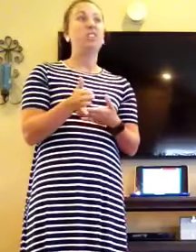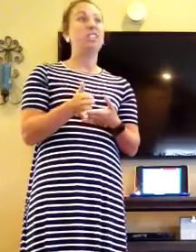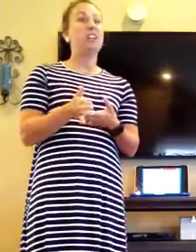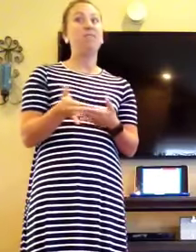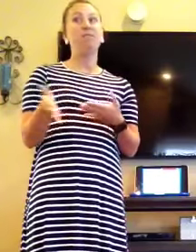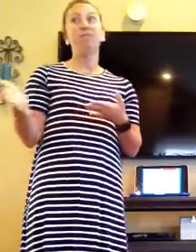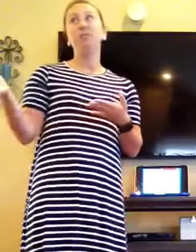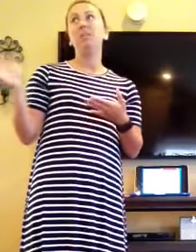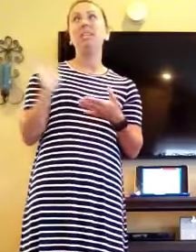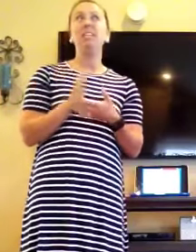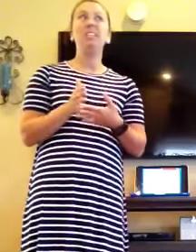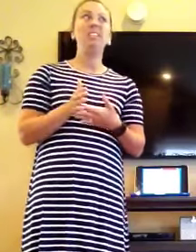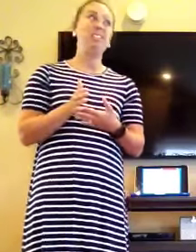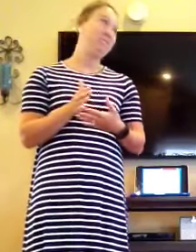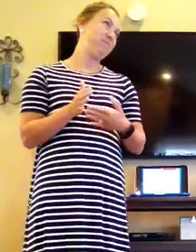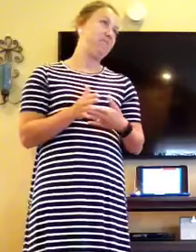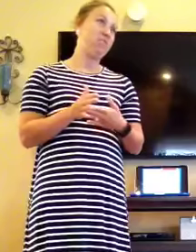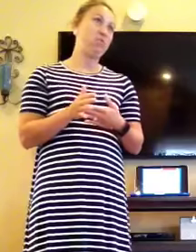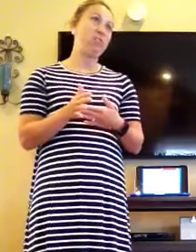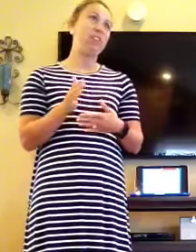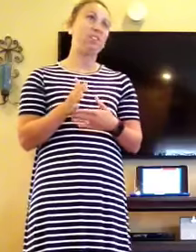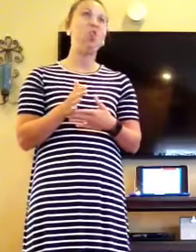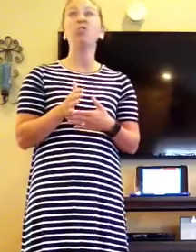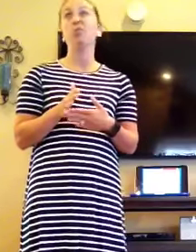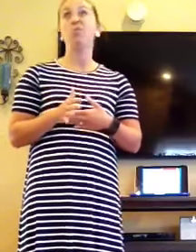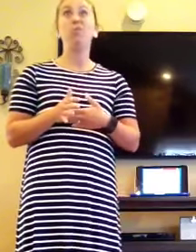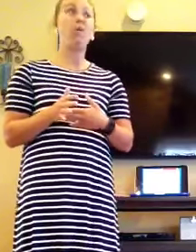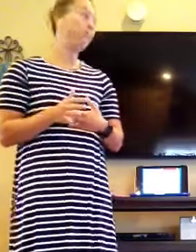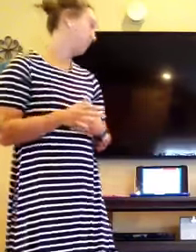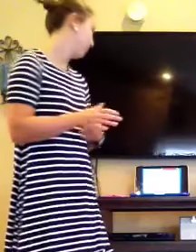less time for them to be getting into other things and causing more problems.